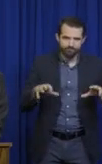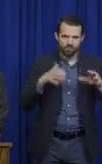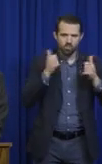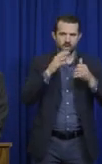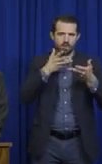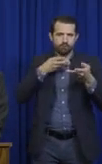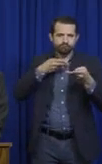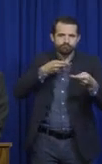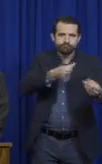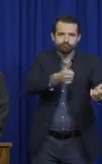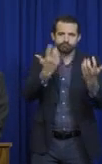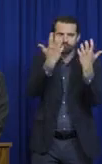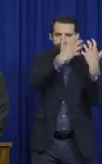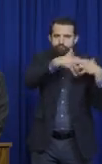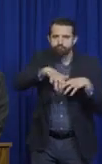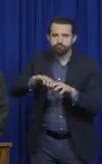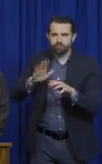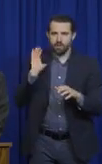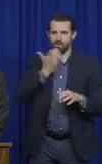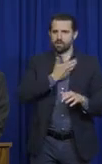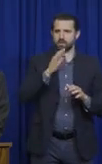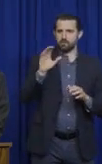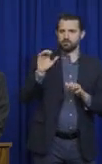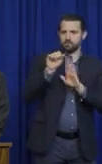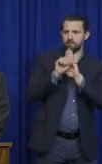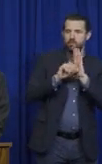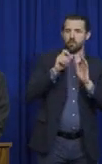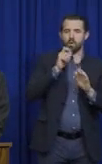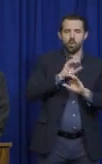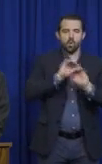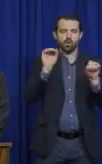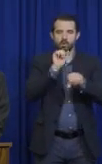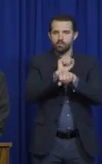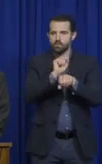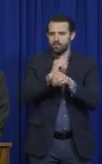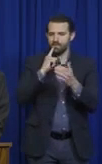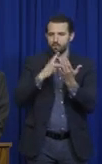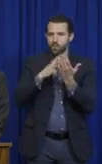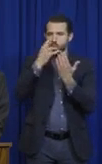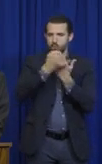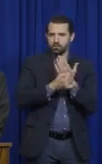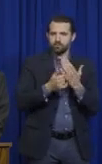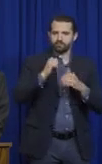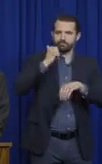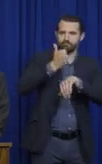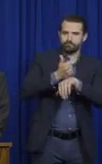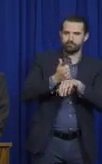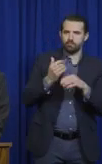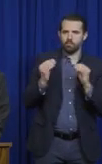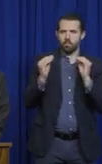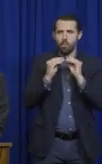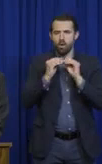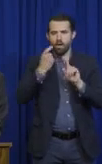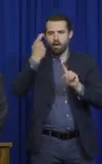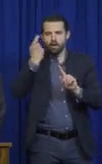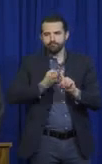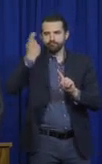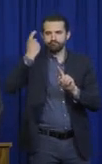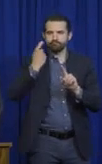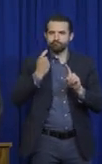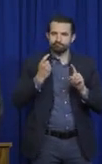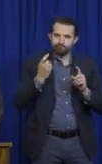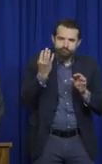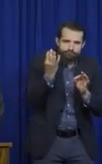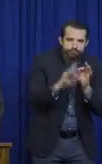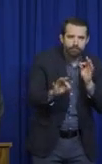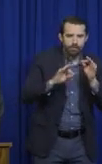insurance program and build in automated, simplified processes as we create